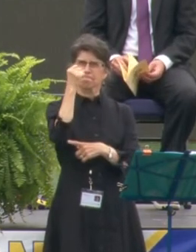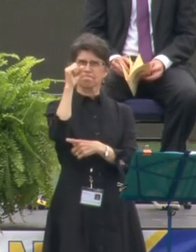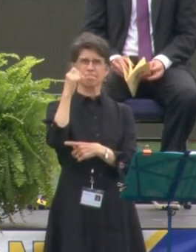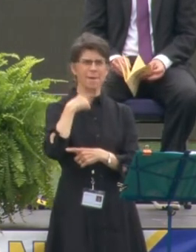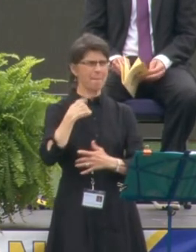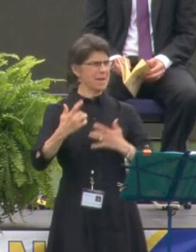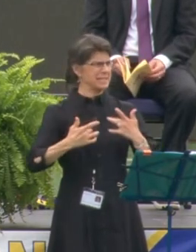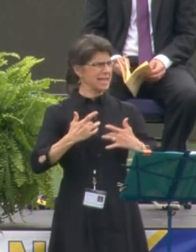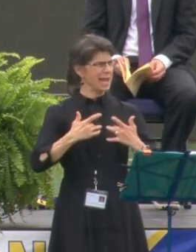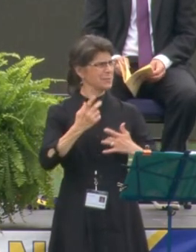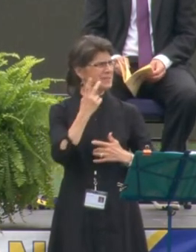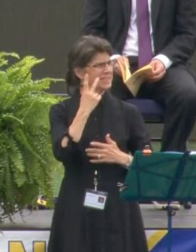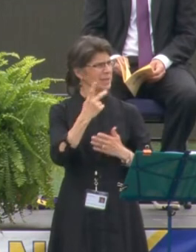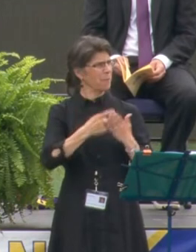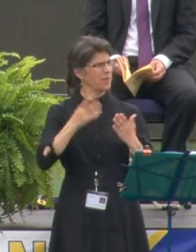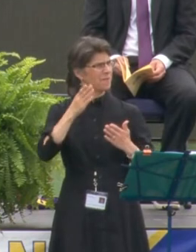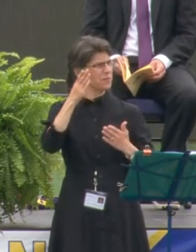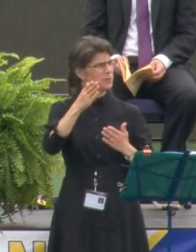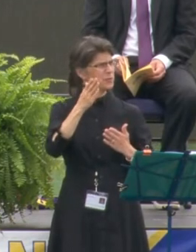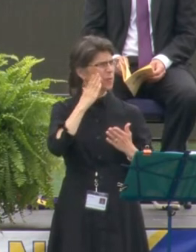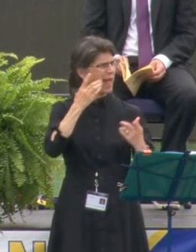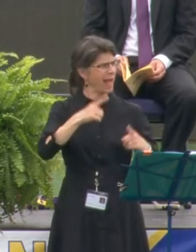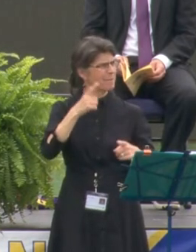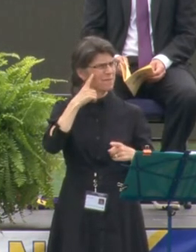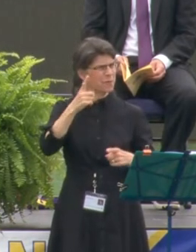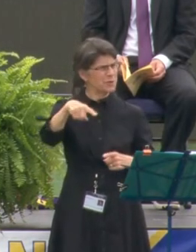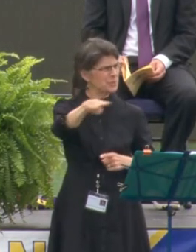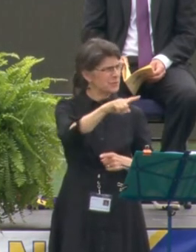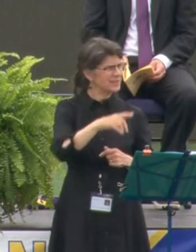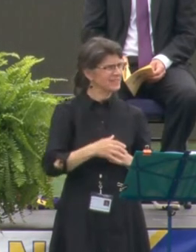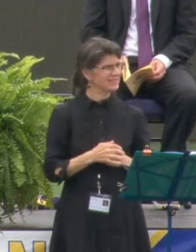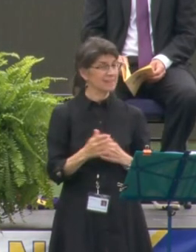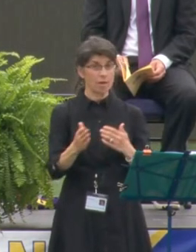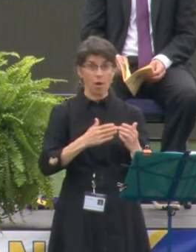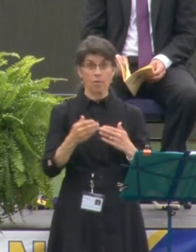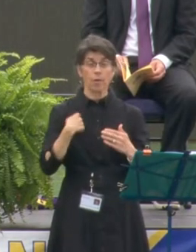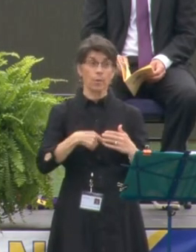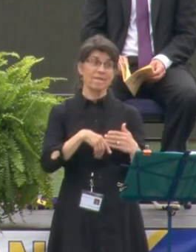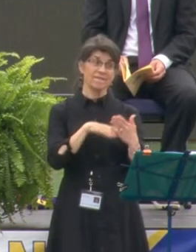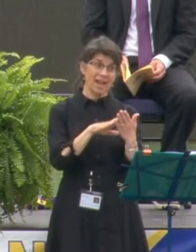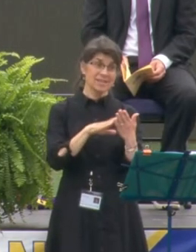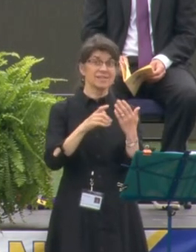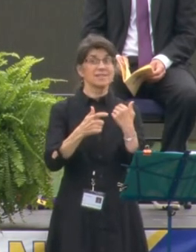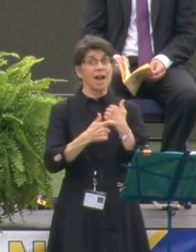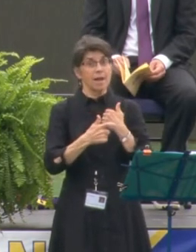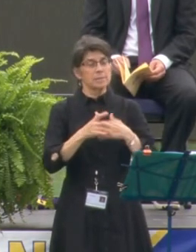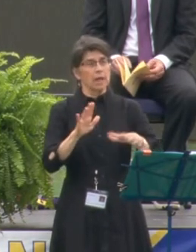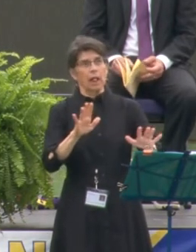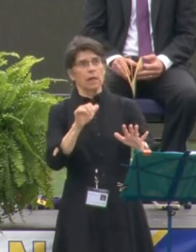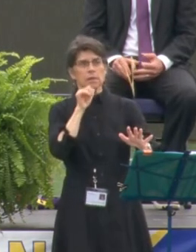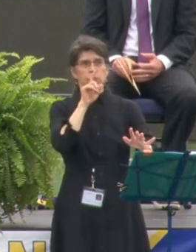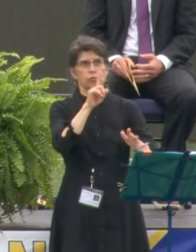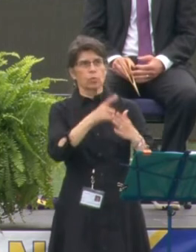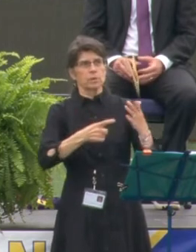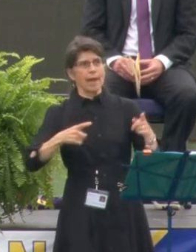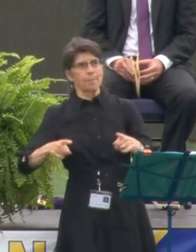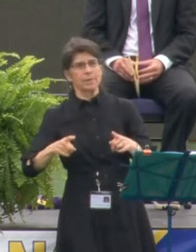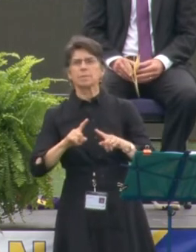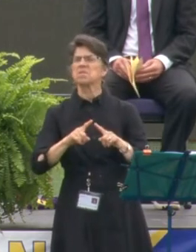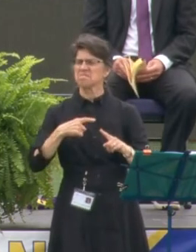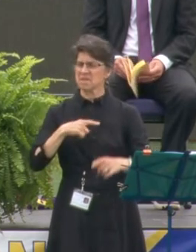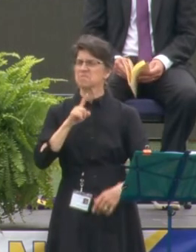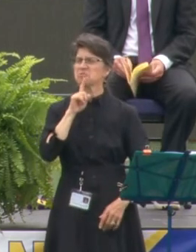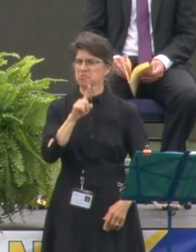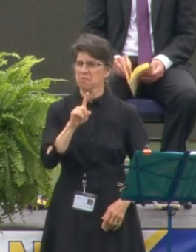what exceptional things the future holds for us. Although we face times of uncertainty, I'm very certain that the class